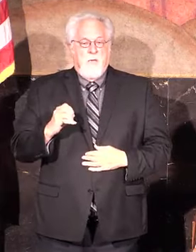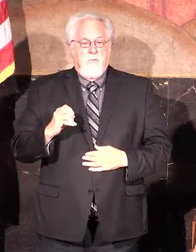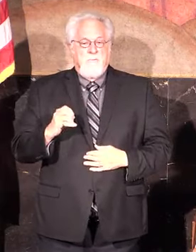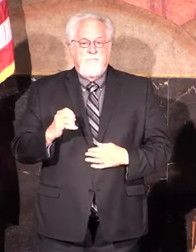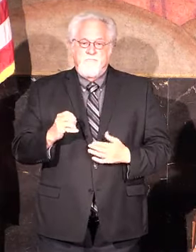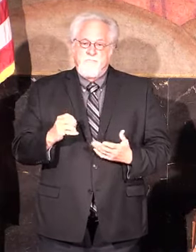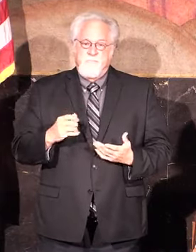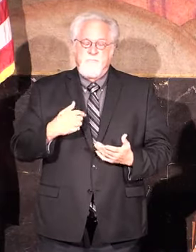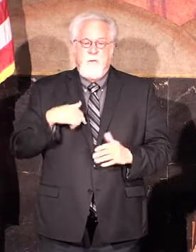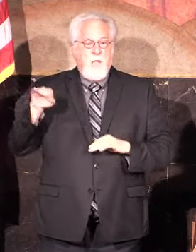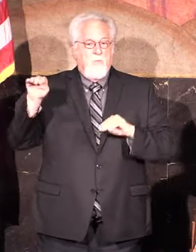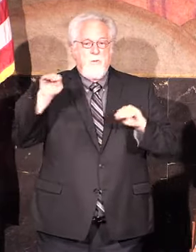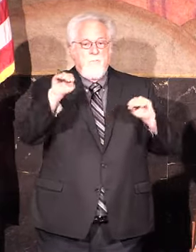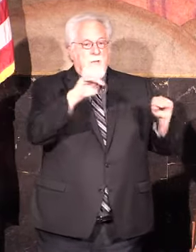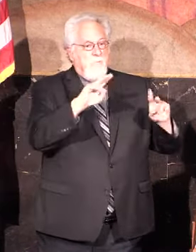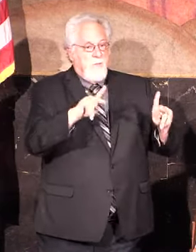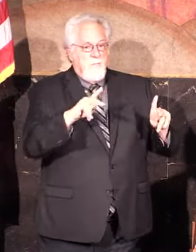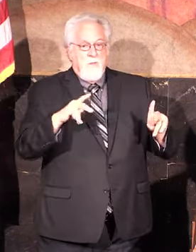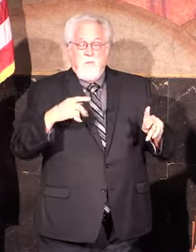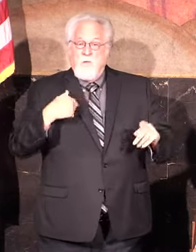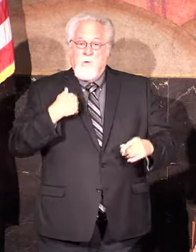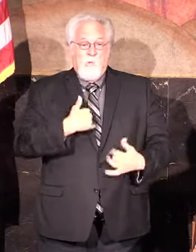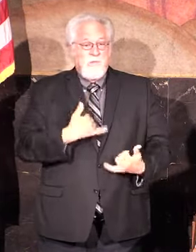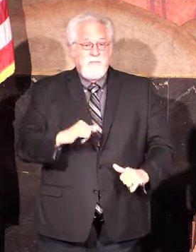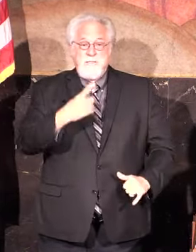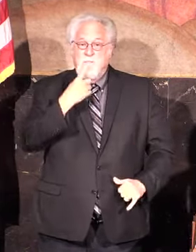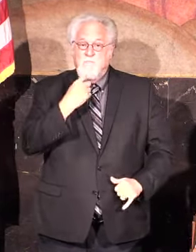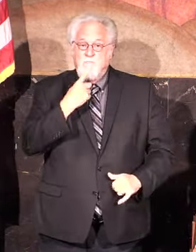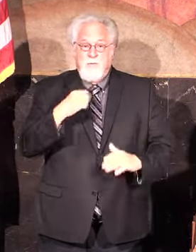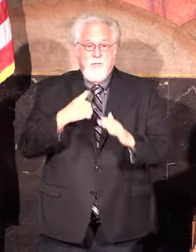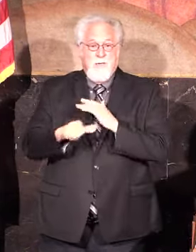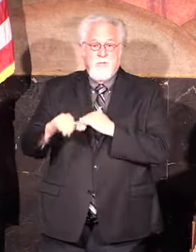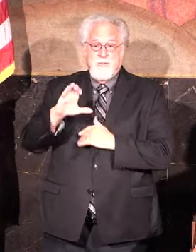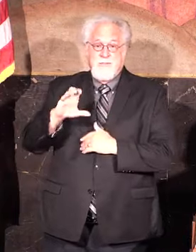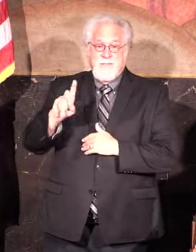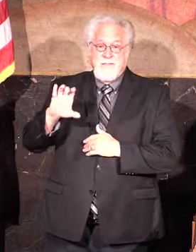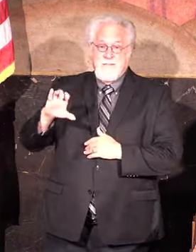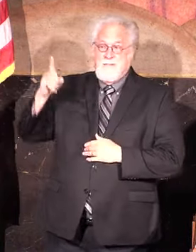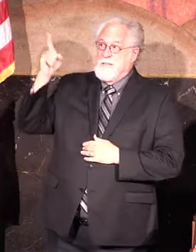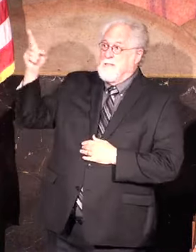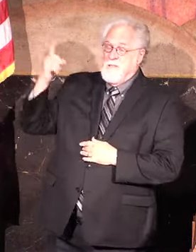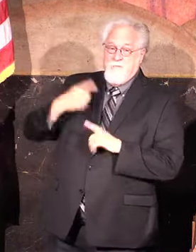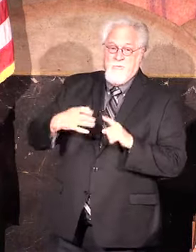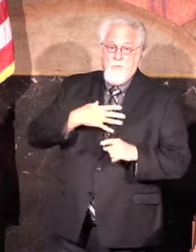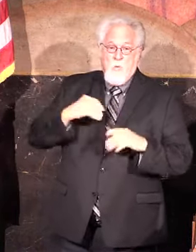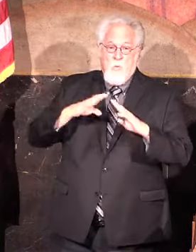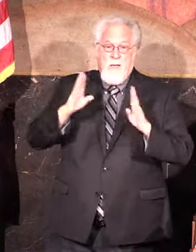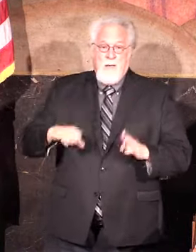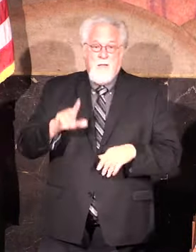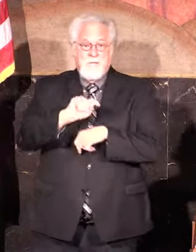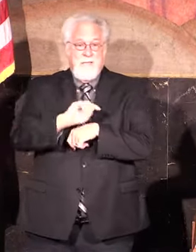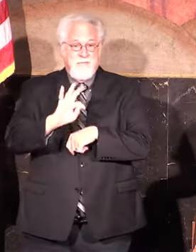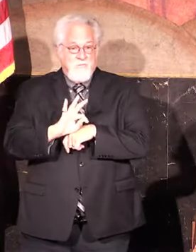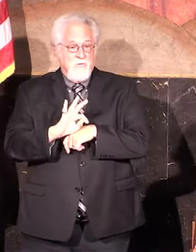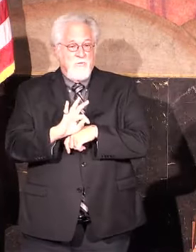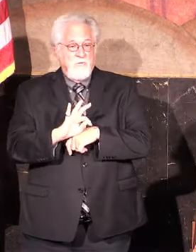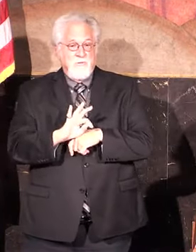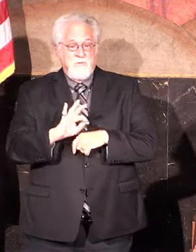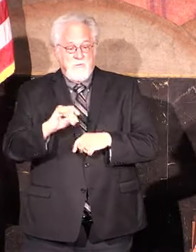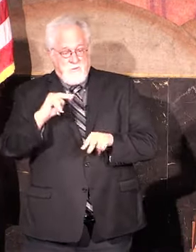And I would remind everybody we remain red under the criteria of the White House Coronavirus Task Force, which